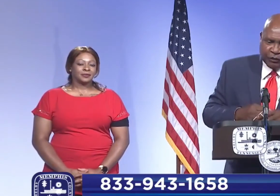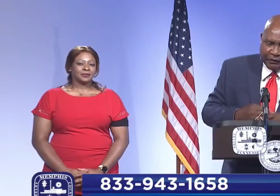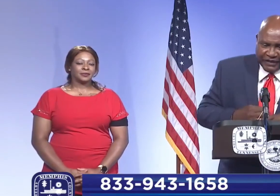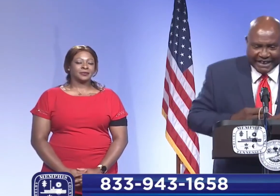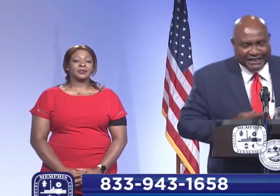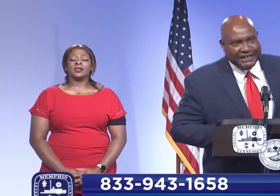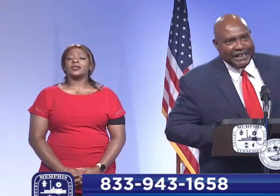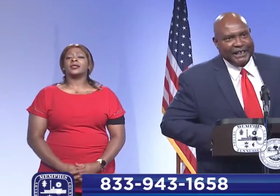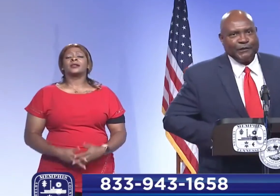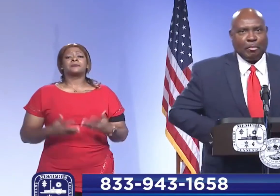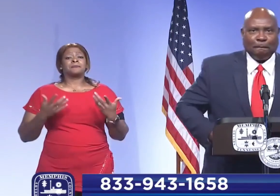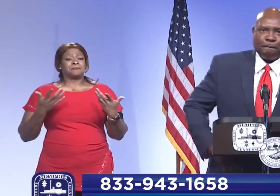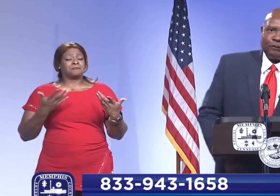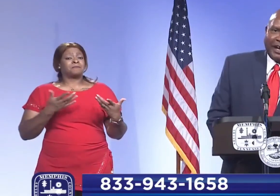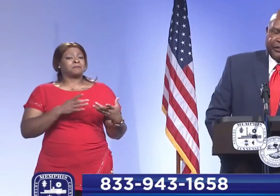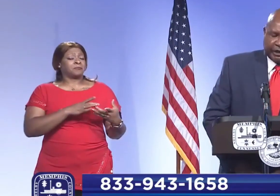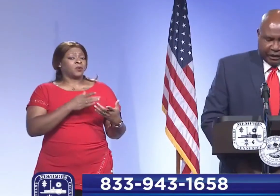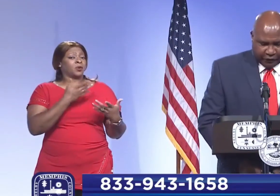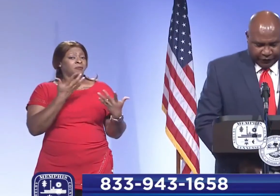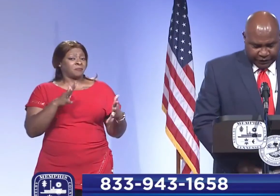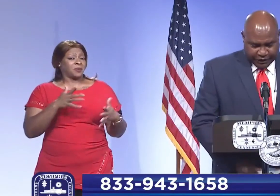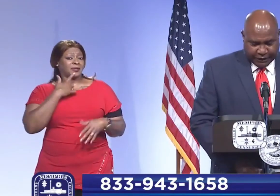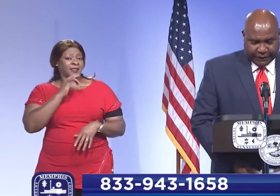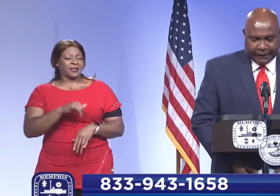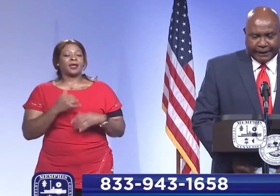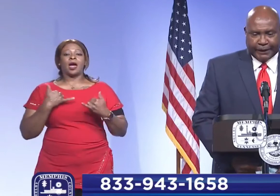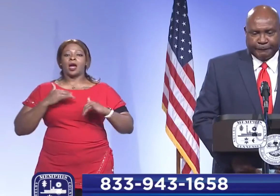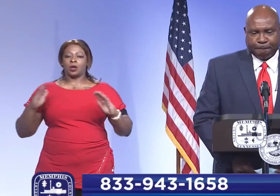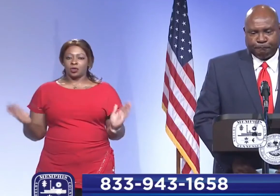So with that said, I would encourage